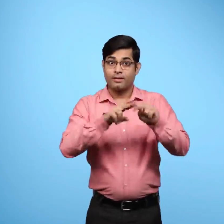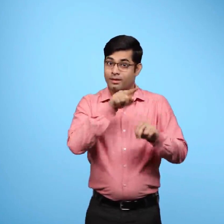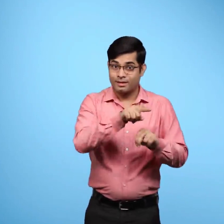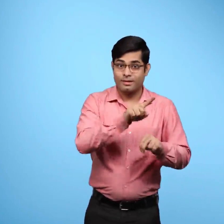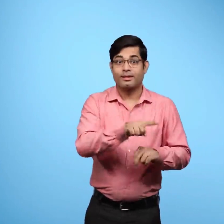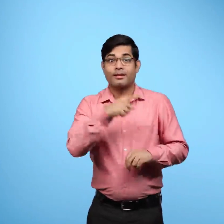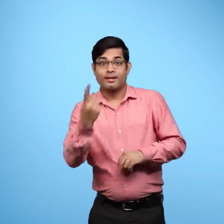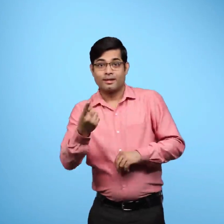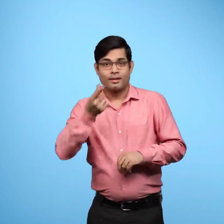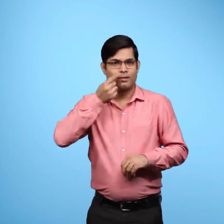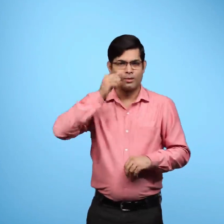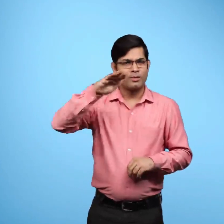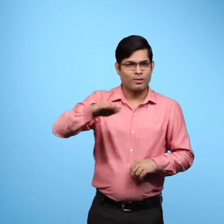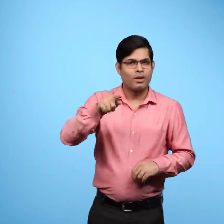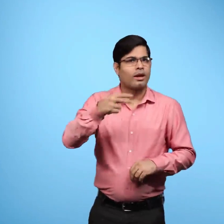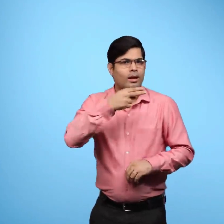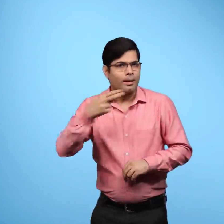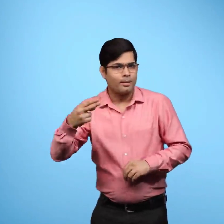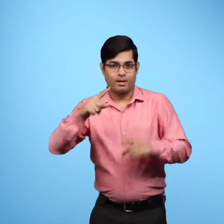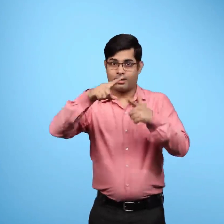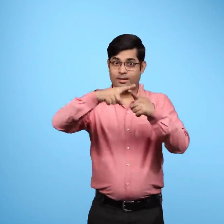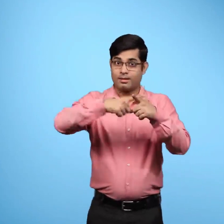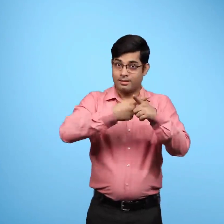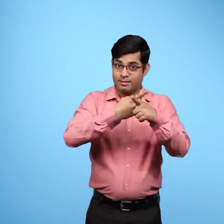Fatima, Jasbir,